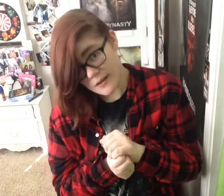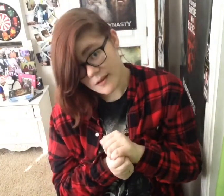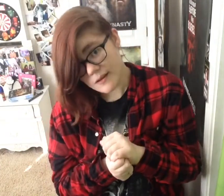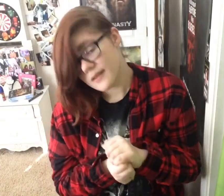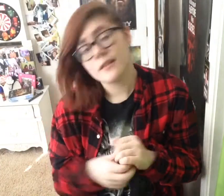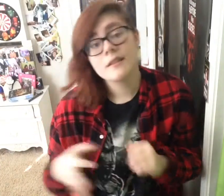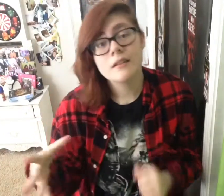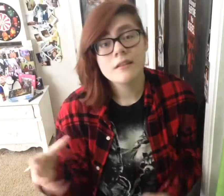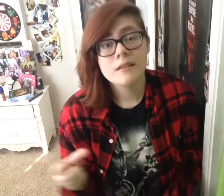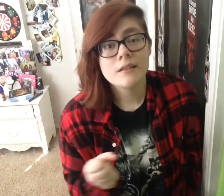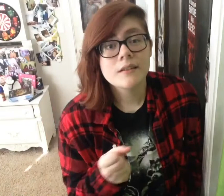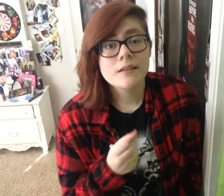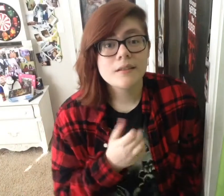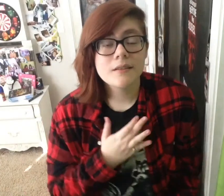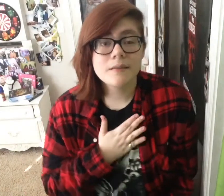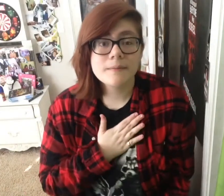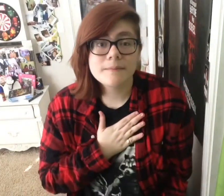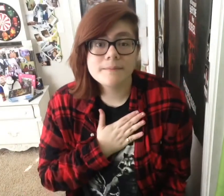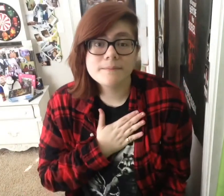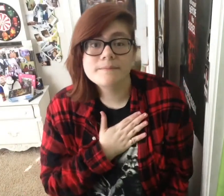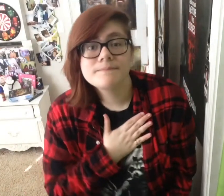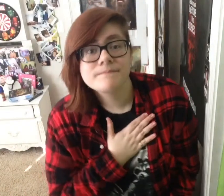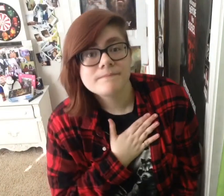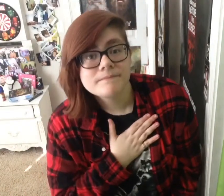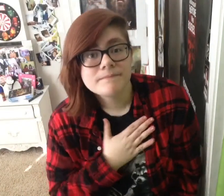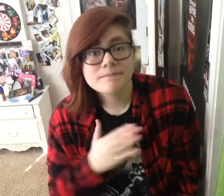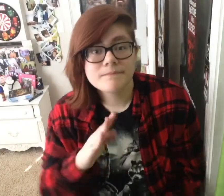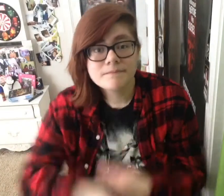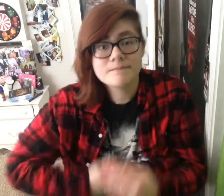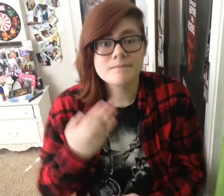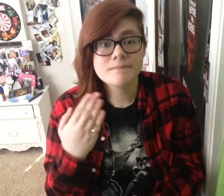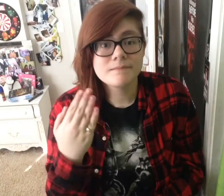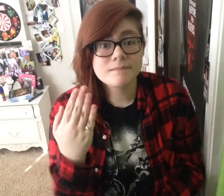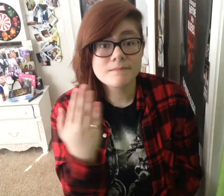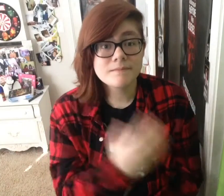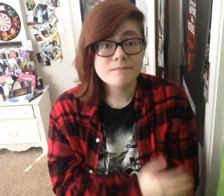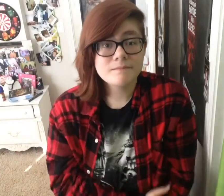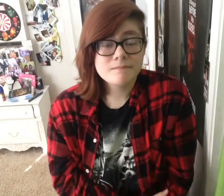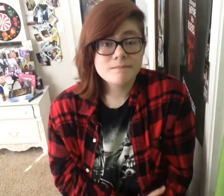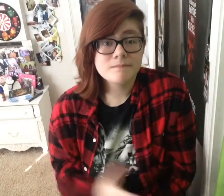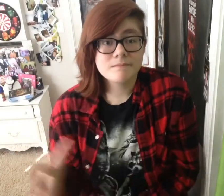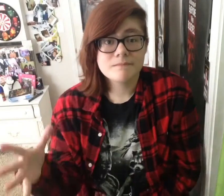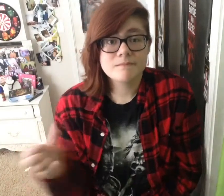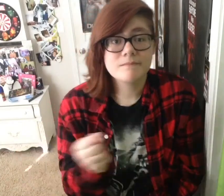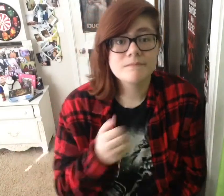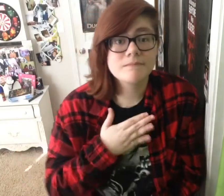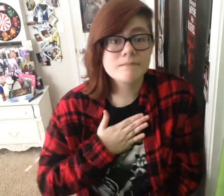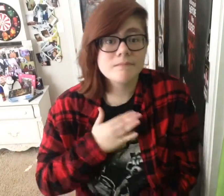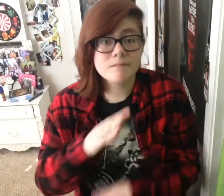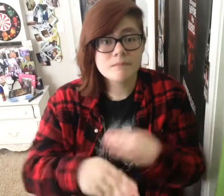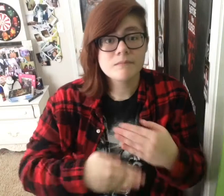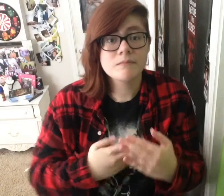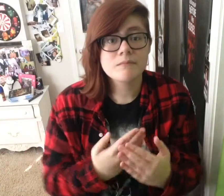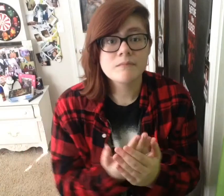Take my hand, take my whole